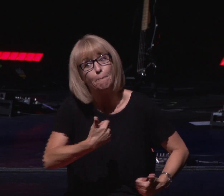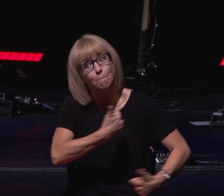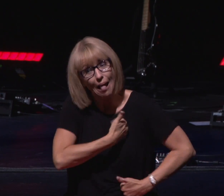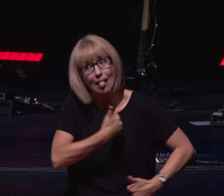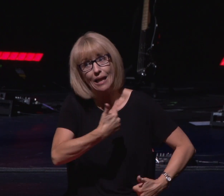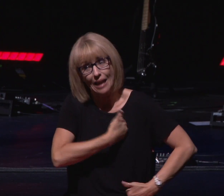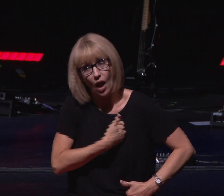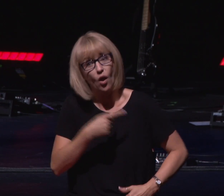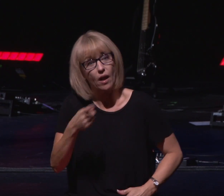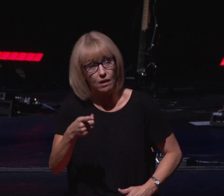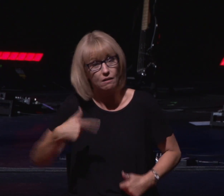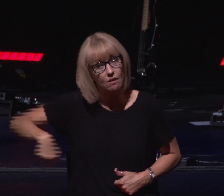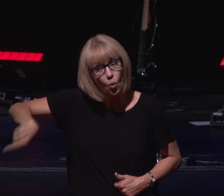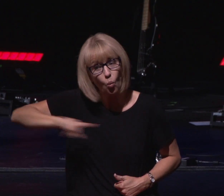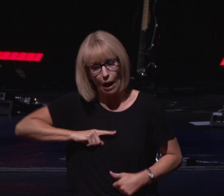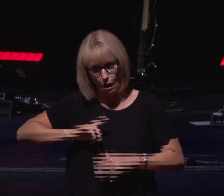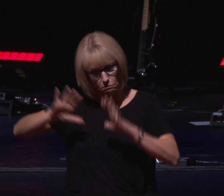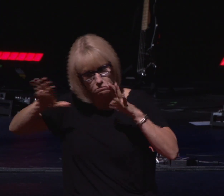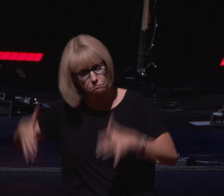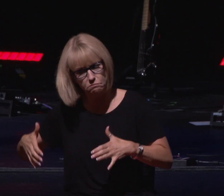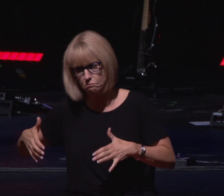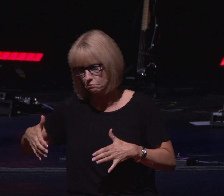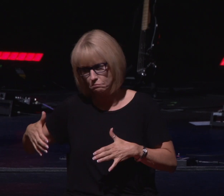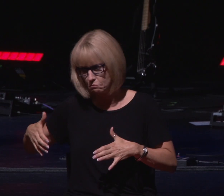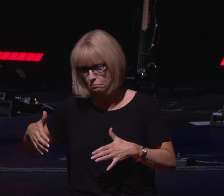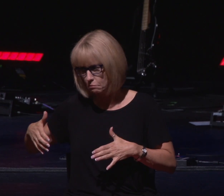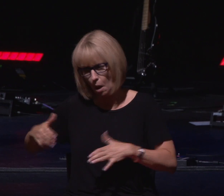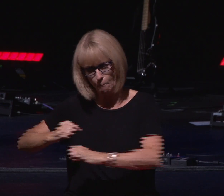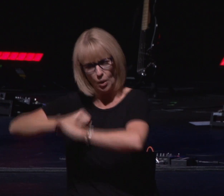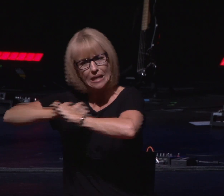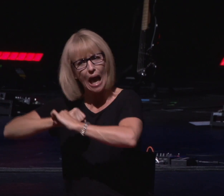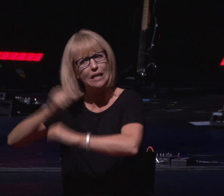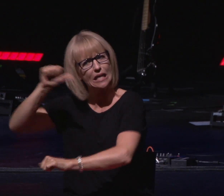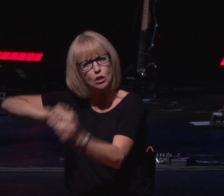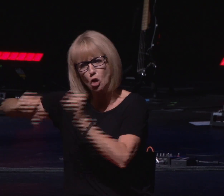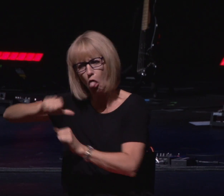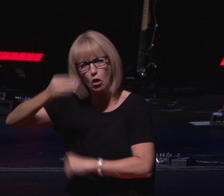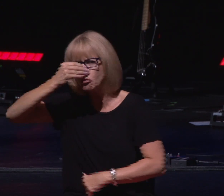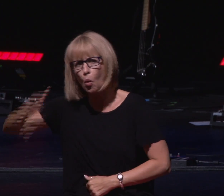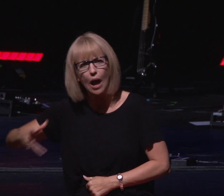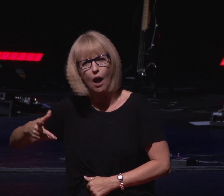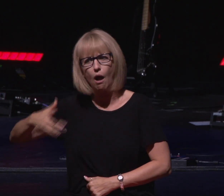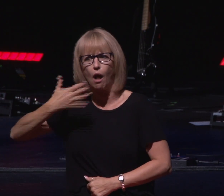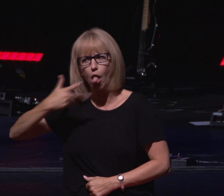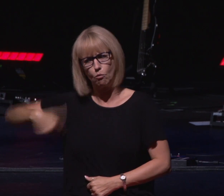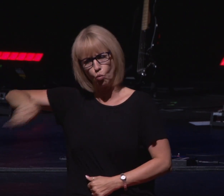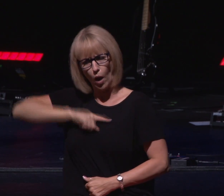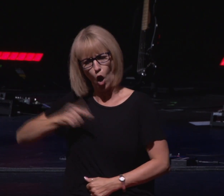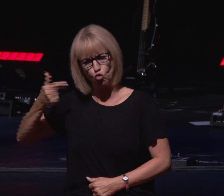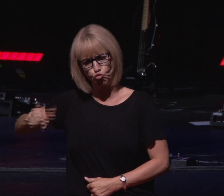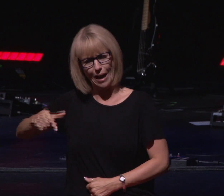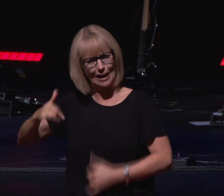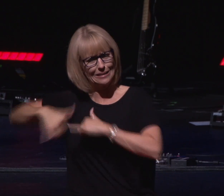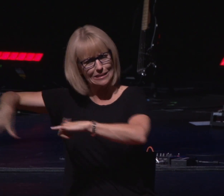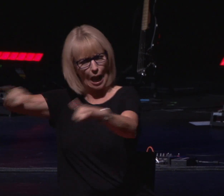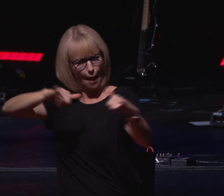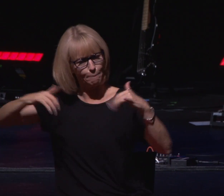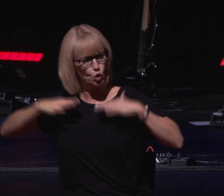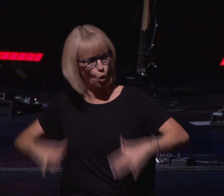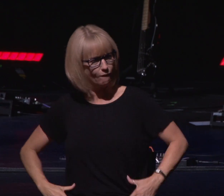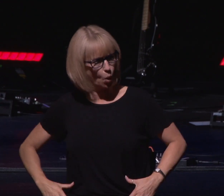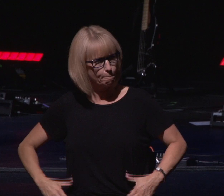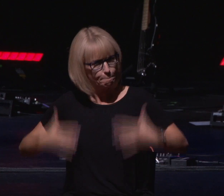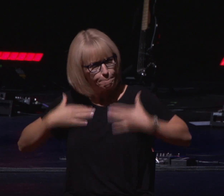battlefield, you won't see, you know, you're gonna protect each other no matter what. We're all green, you know, we don't see color.